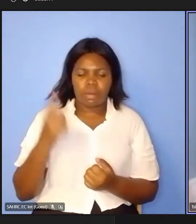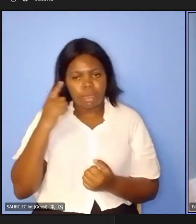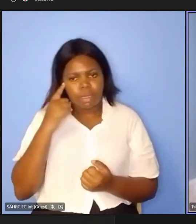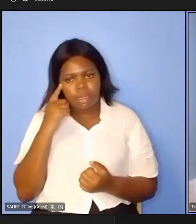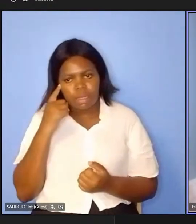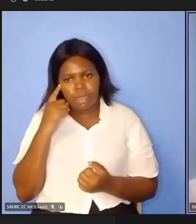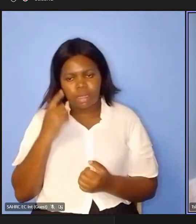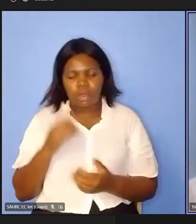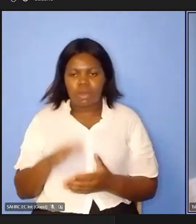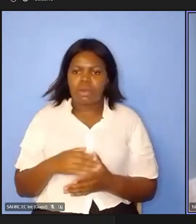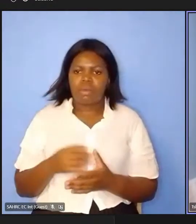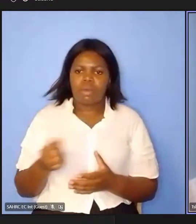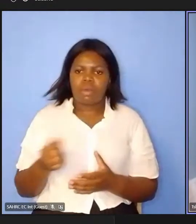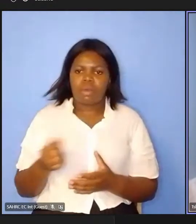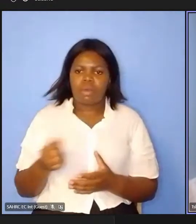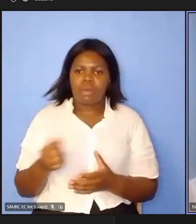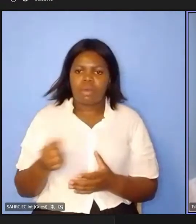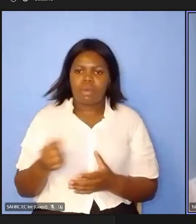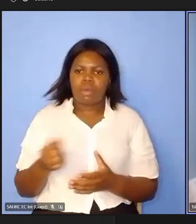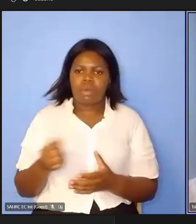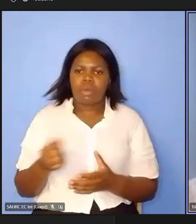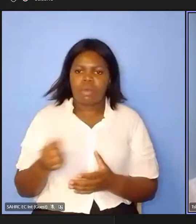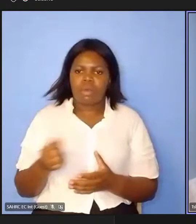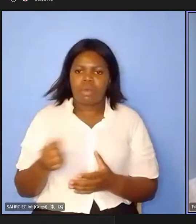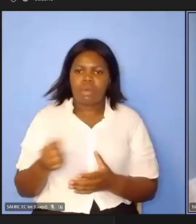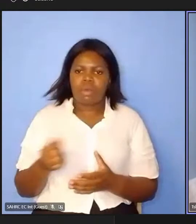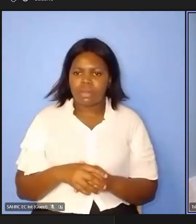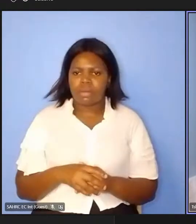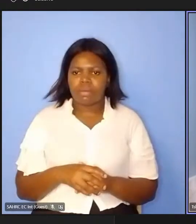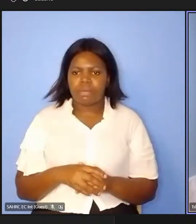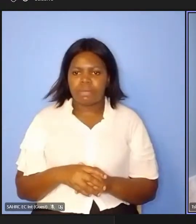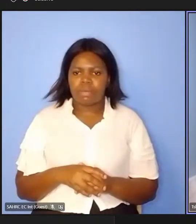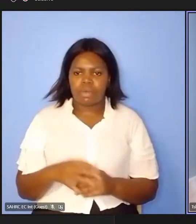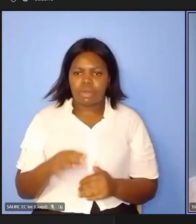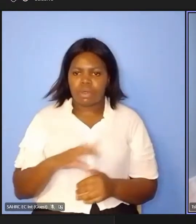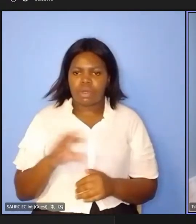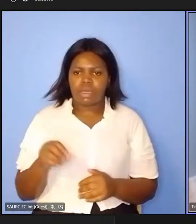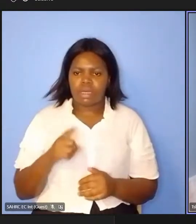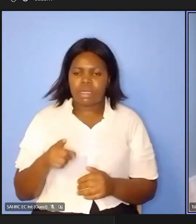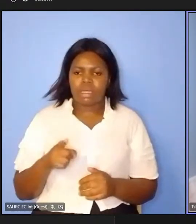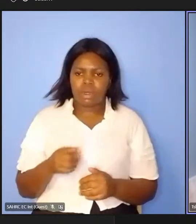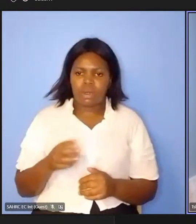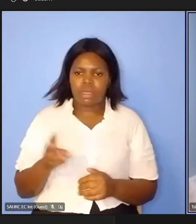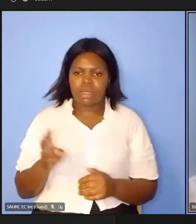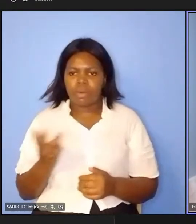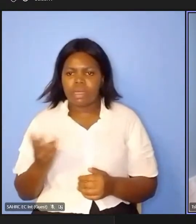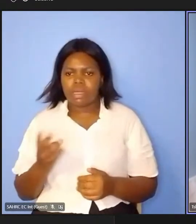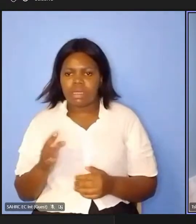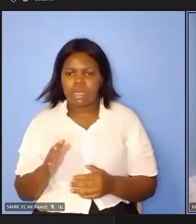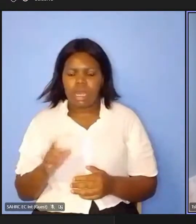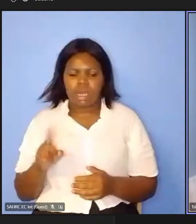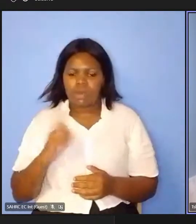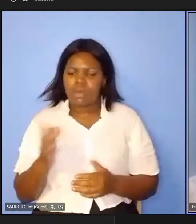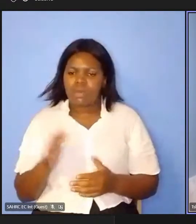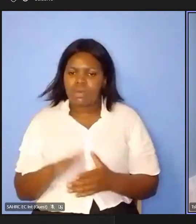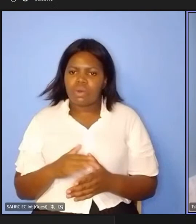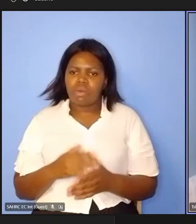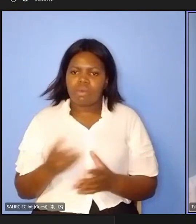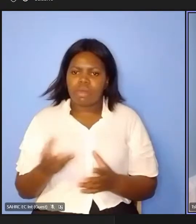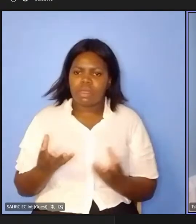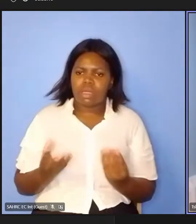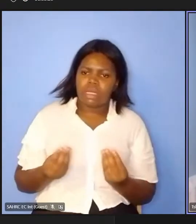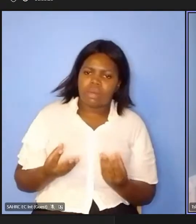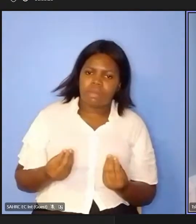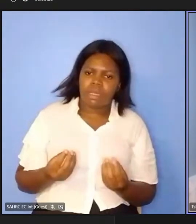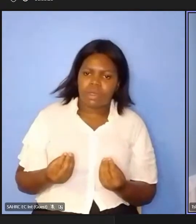be a policy and not a guideline. There's also a need to look, as I said, at the wording. It can't be the soft, very soft wording. At